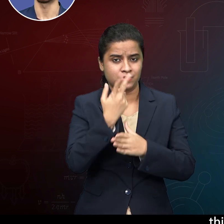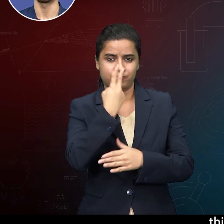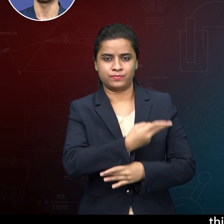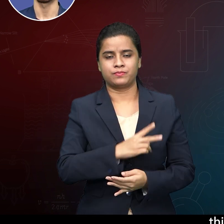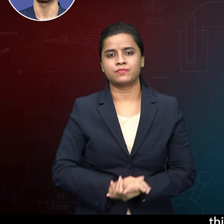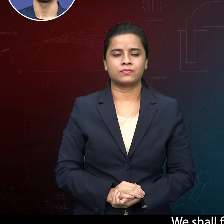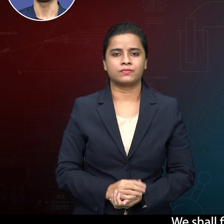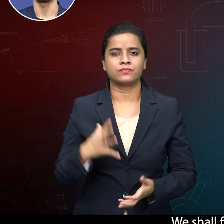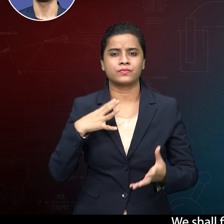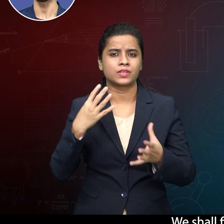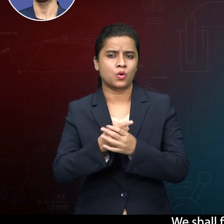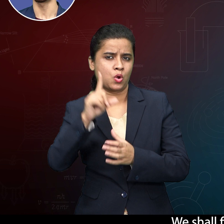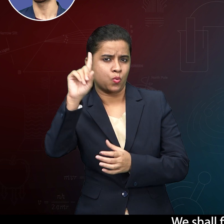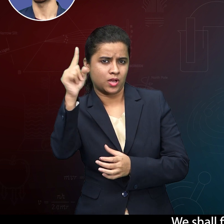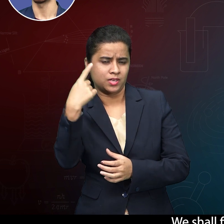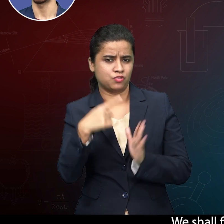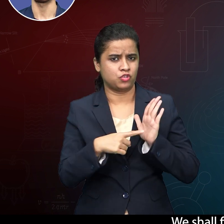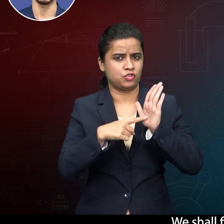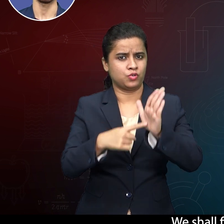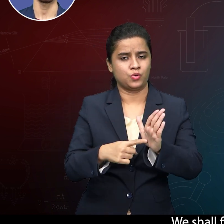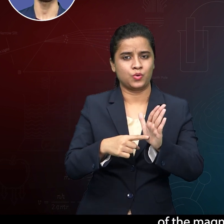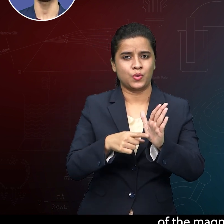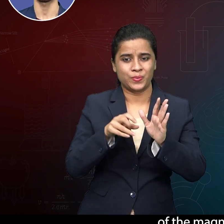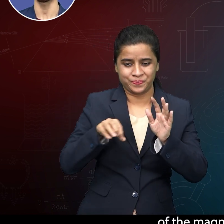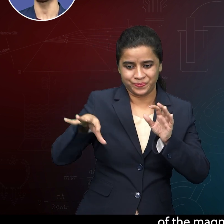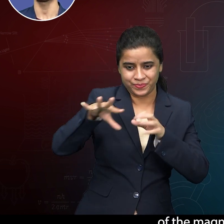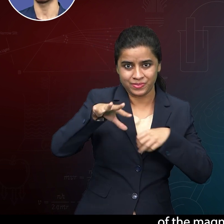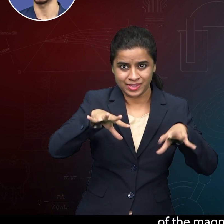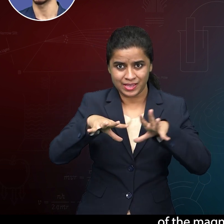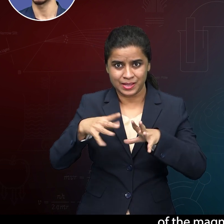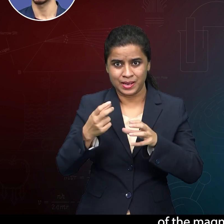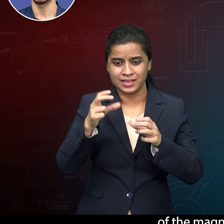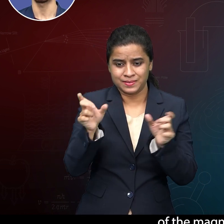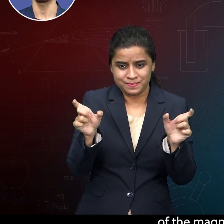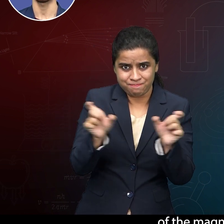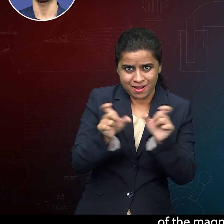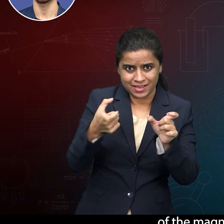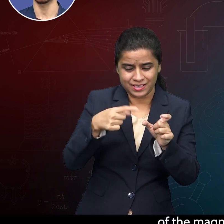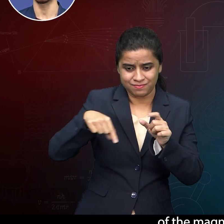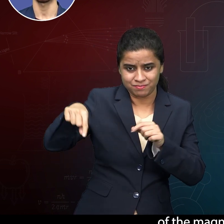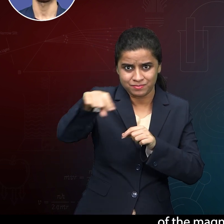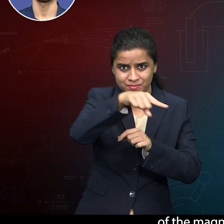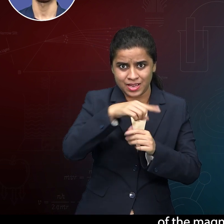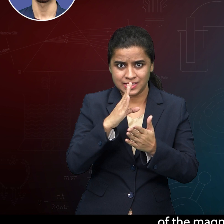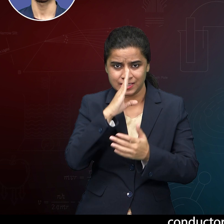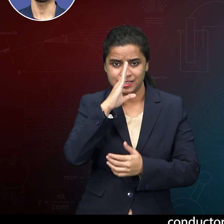activity. We shall first consider the pattern of the magnetic field around a